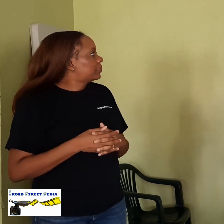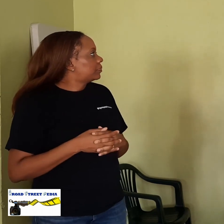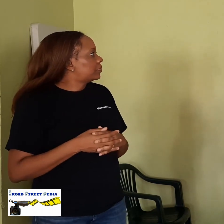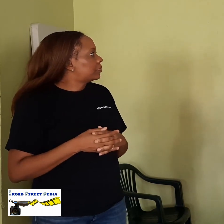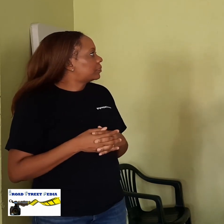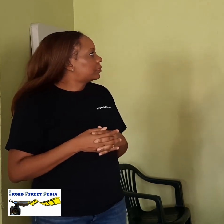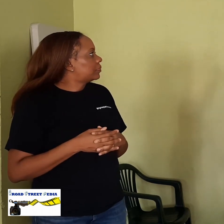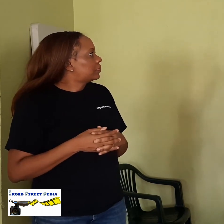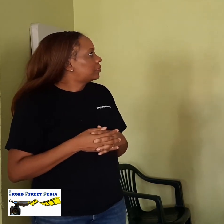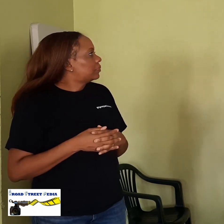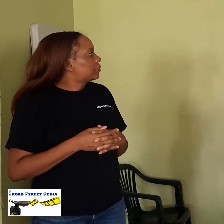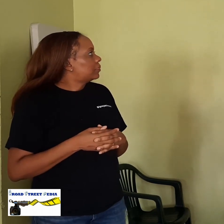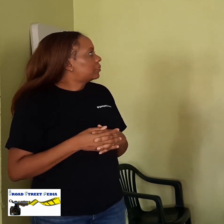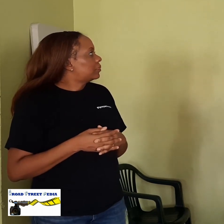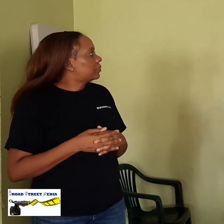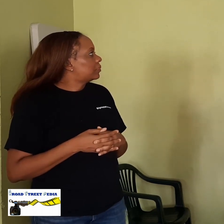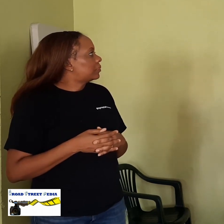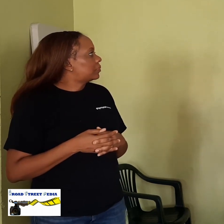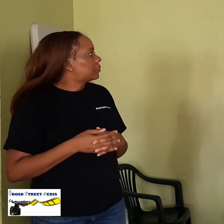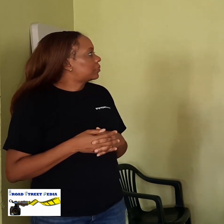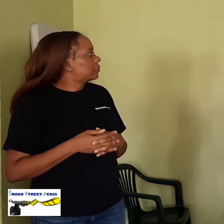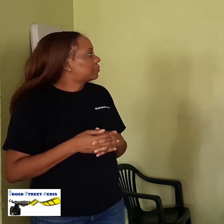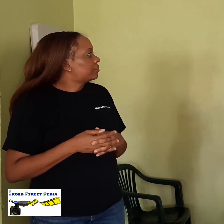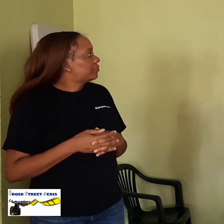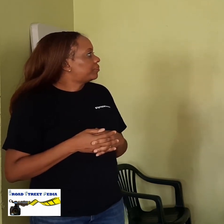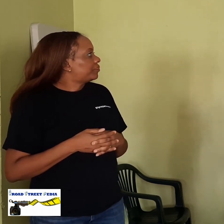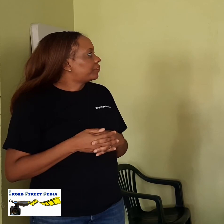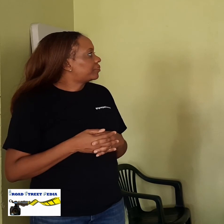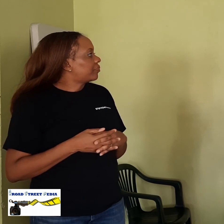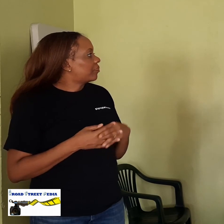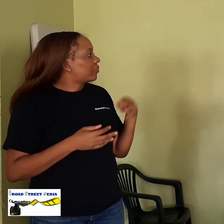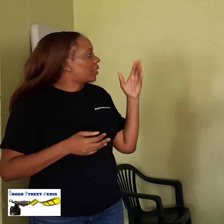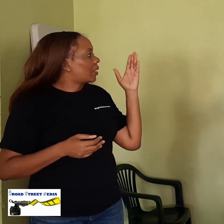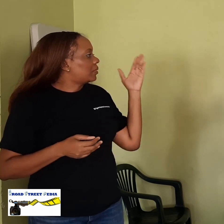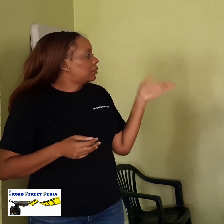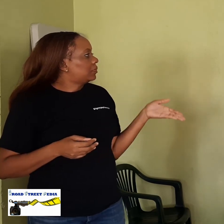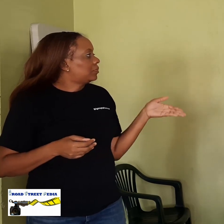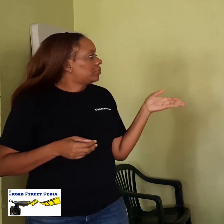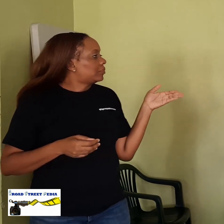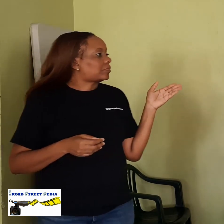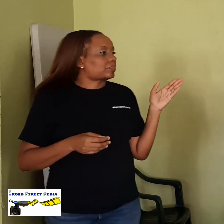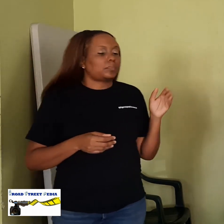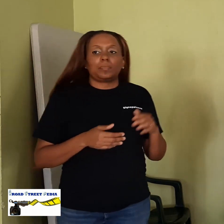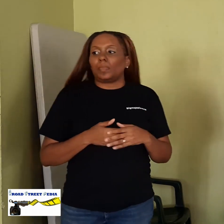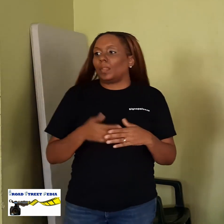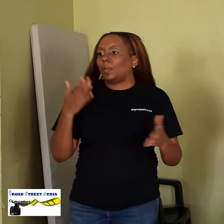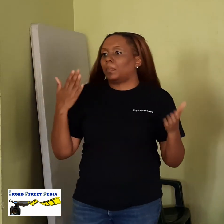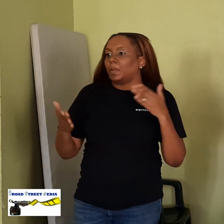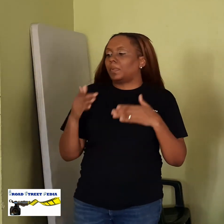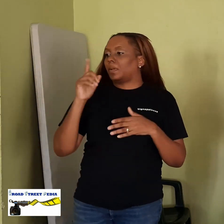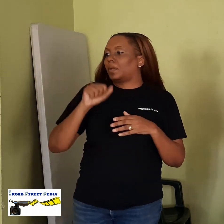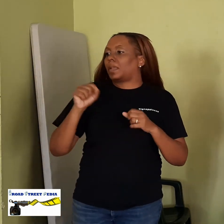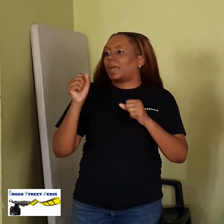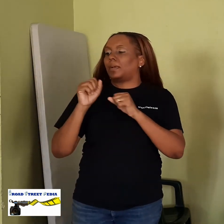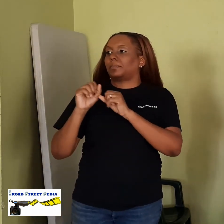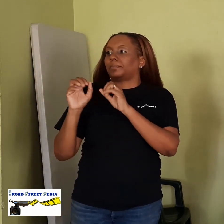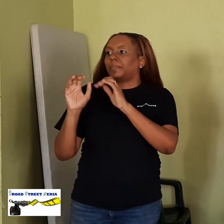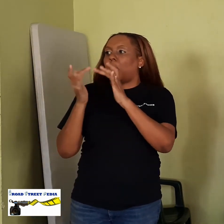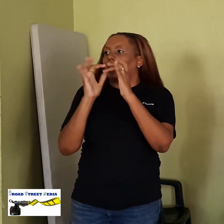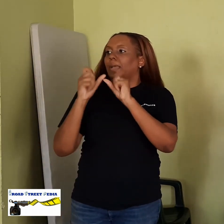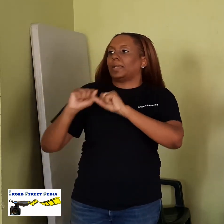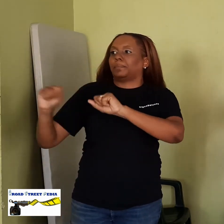Right. This chart is just a very short chart. Perhaps you can go on the net and you can look up for this